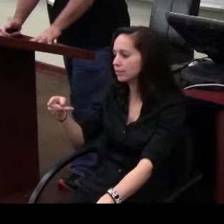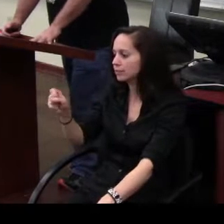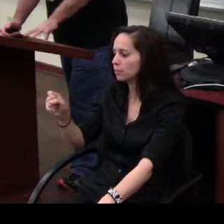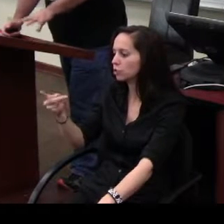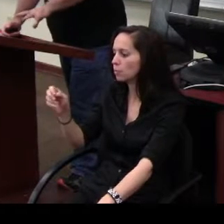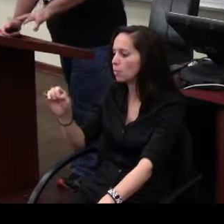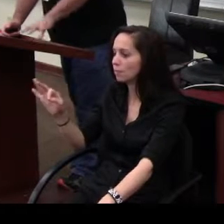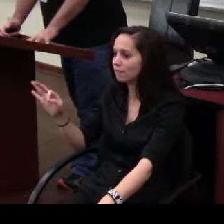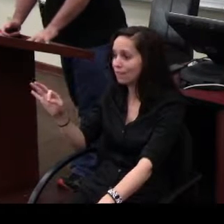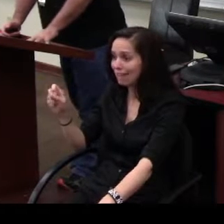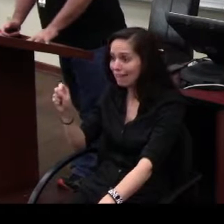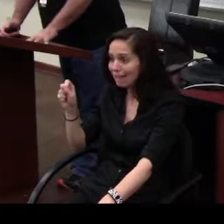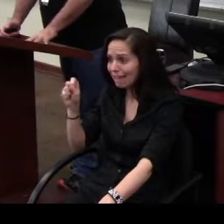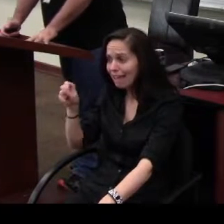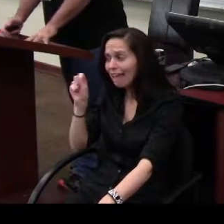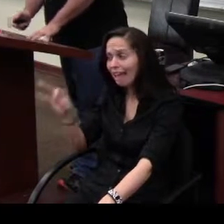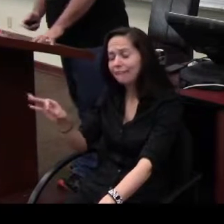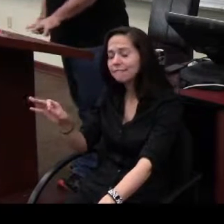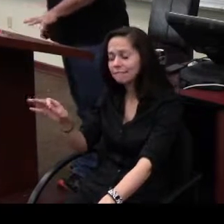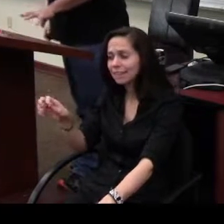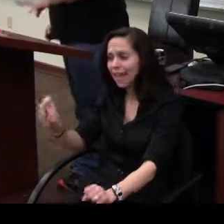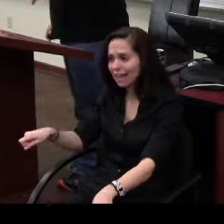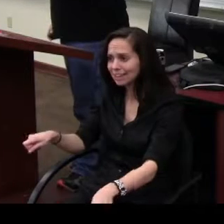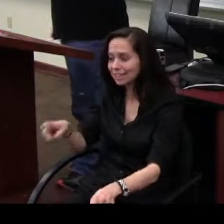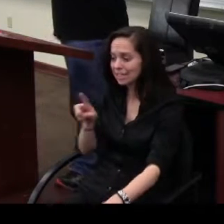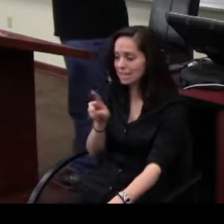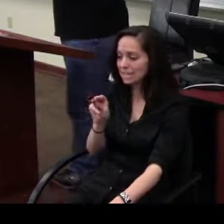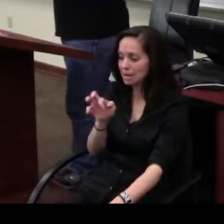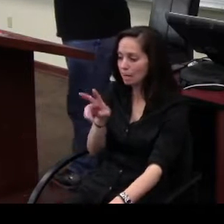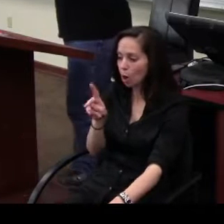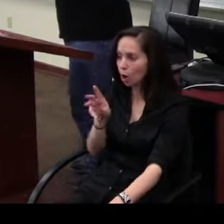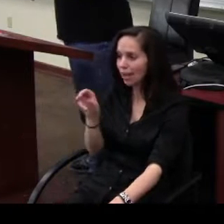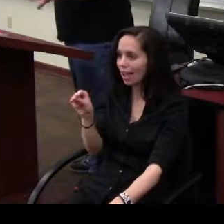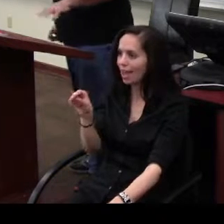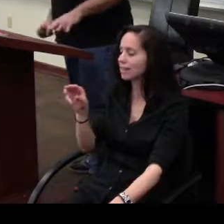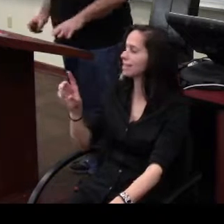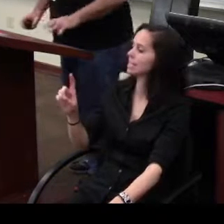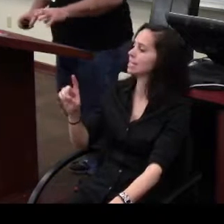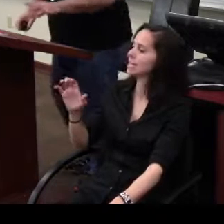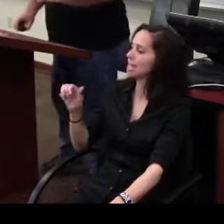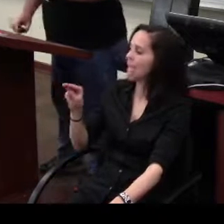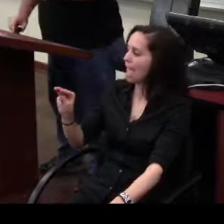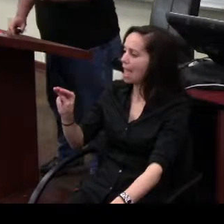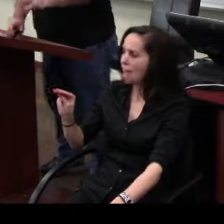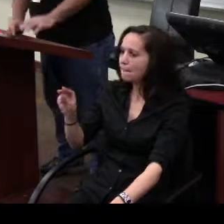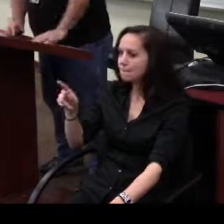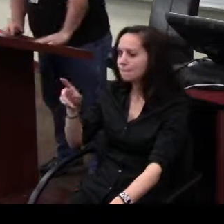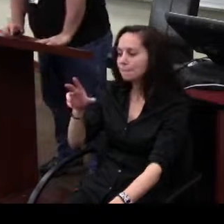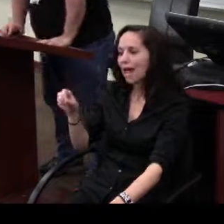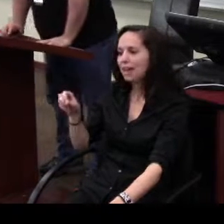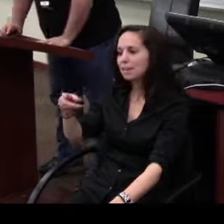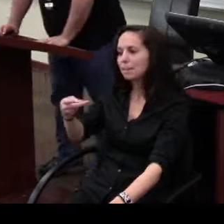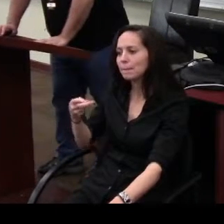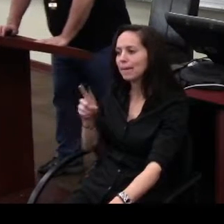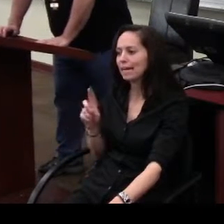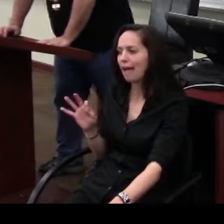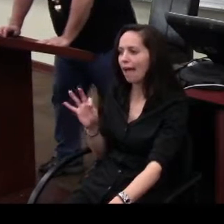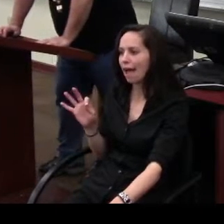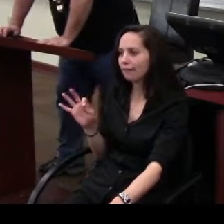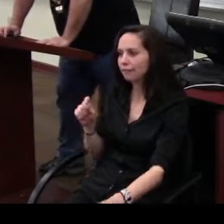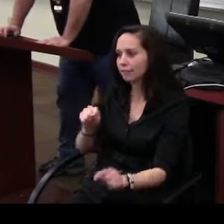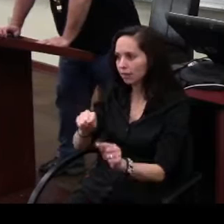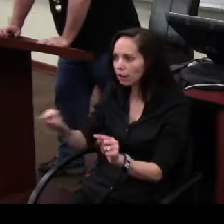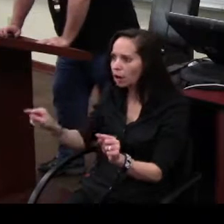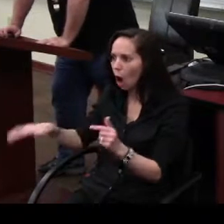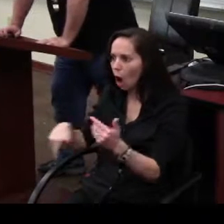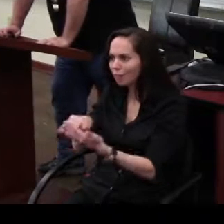implement SPF records. DKIM and DMARC are a couple of the technologies that work with that. The idea